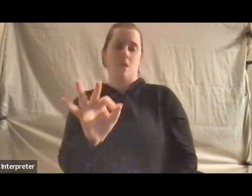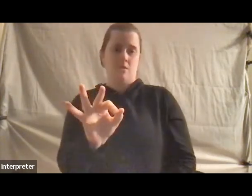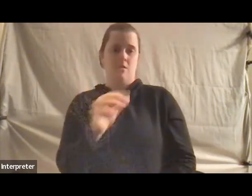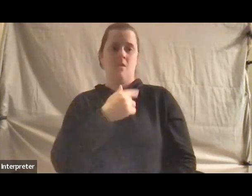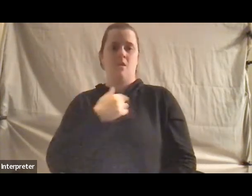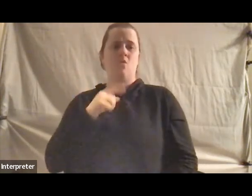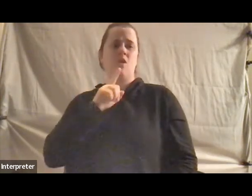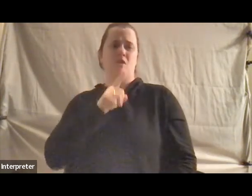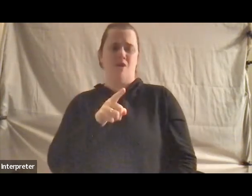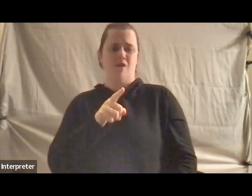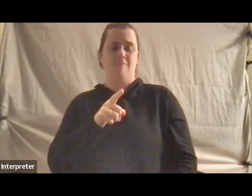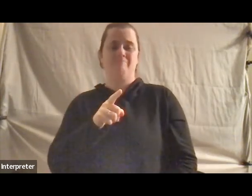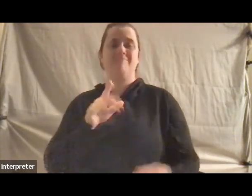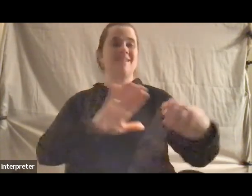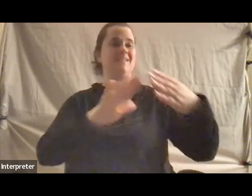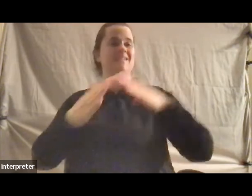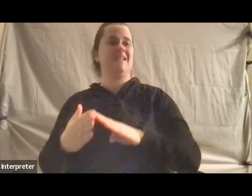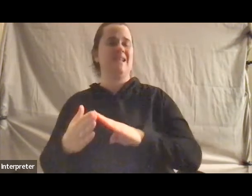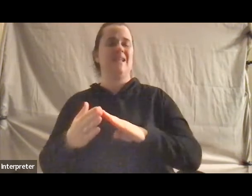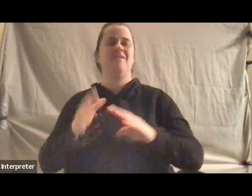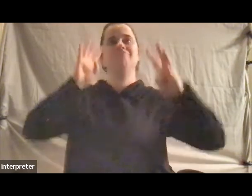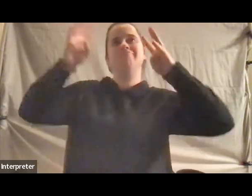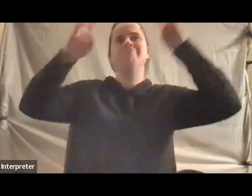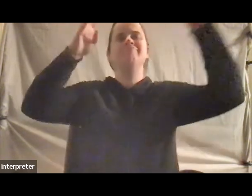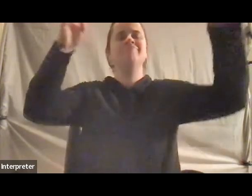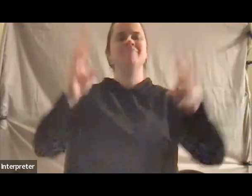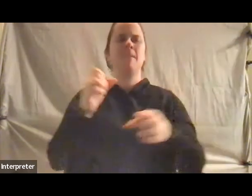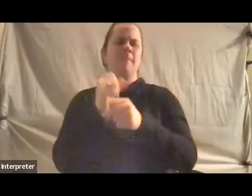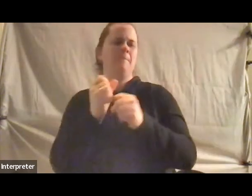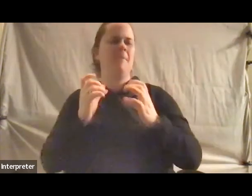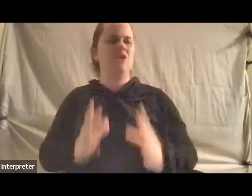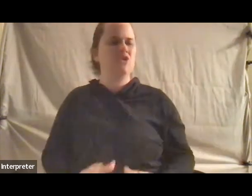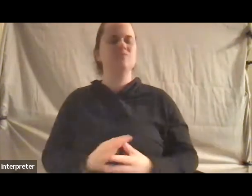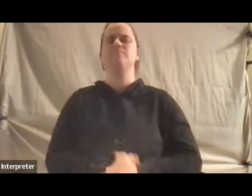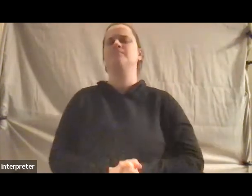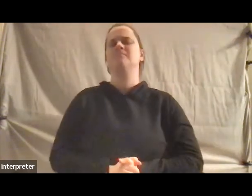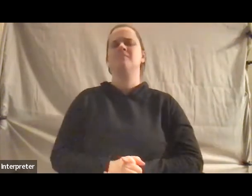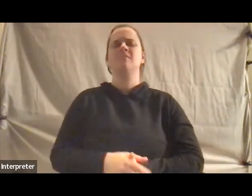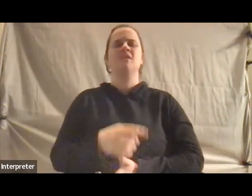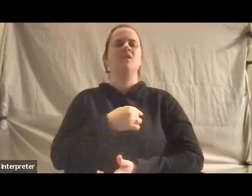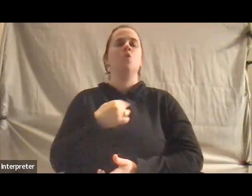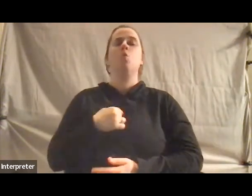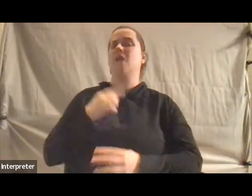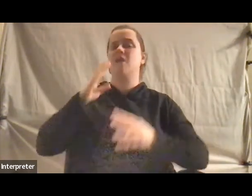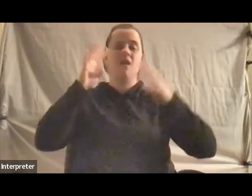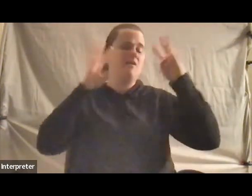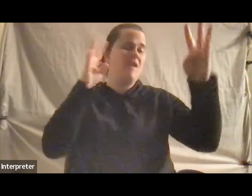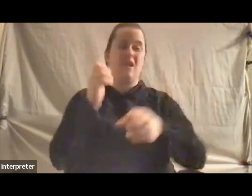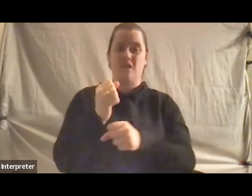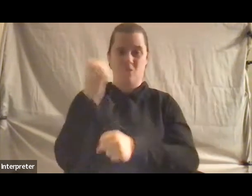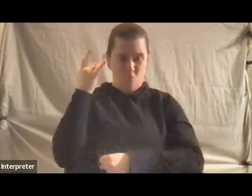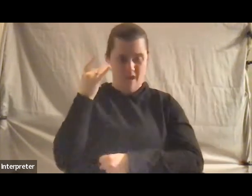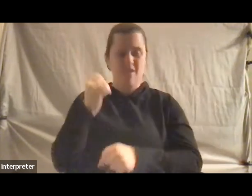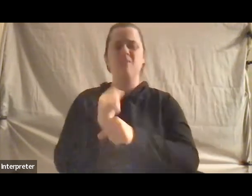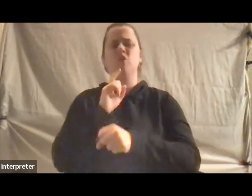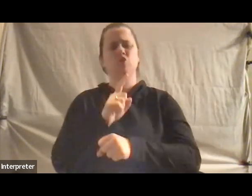a city of entrepreneurs, creatives, and makers. We are innovating to ensure that all businesses